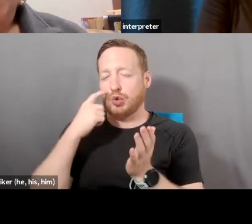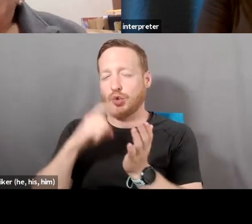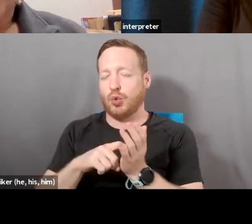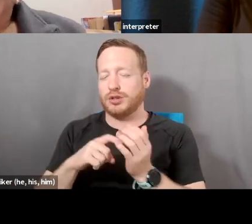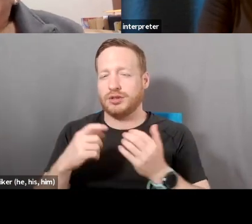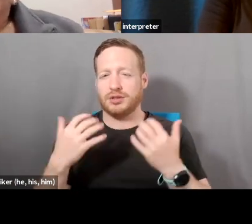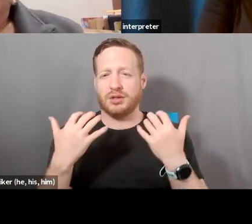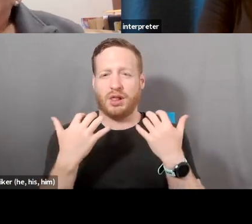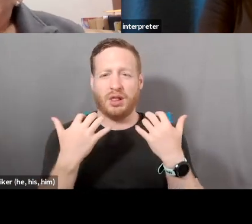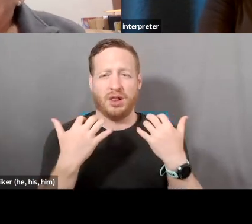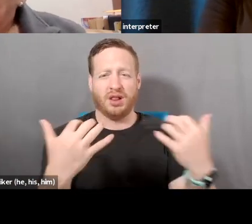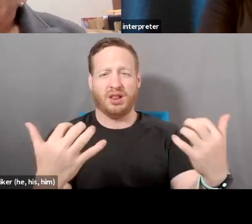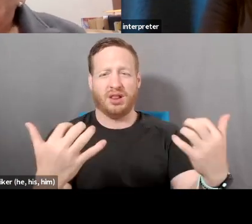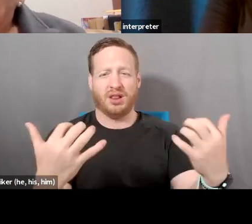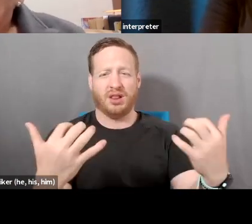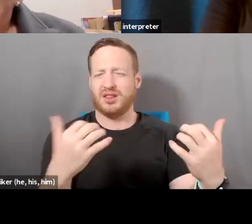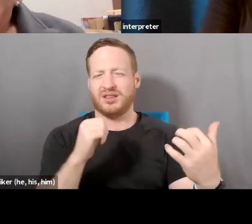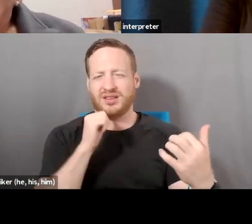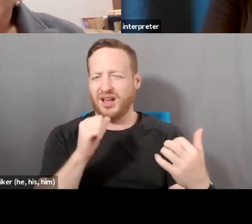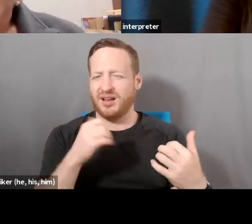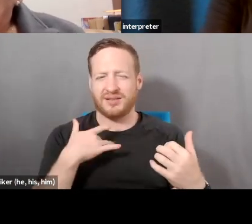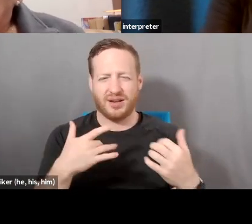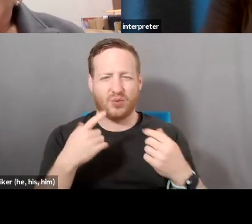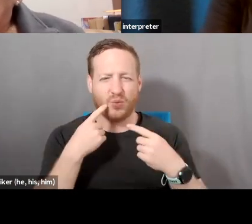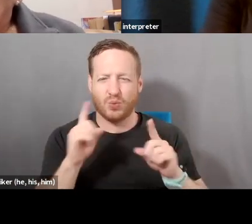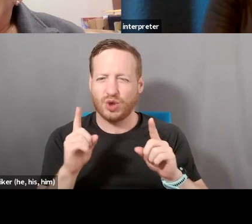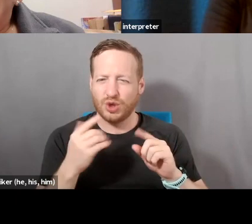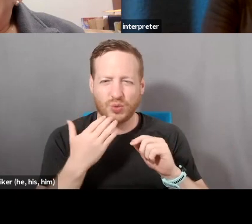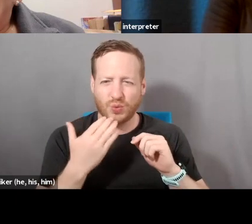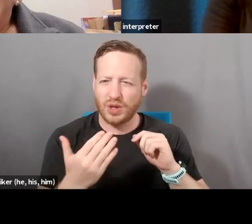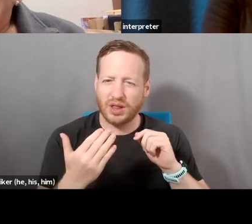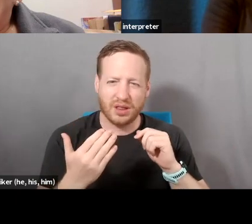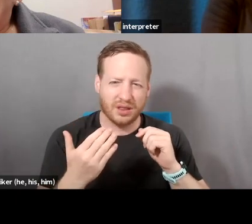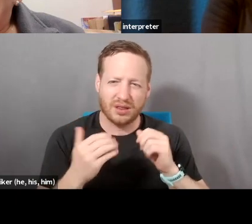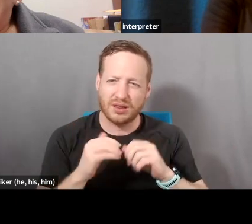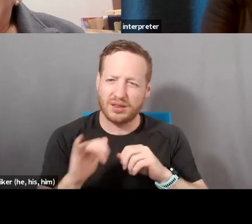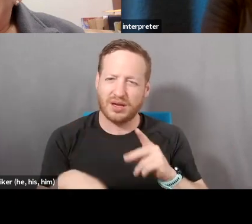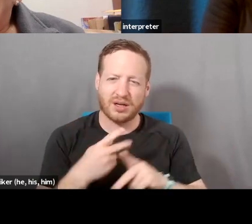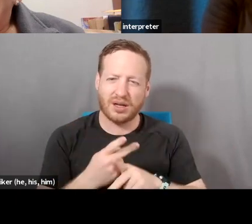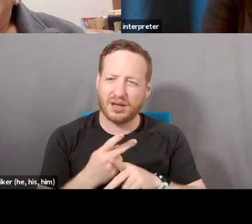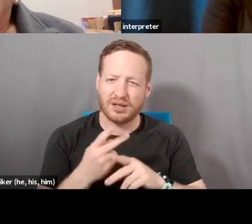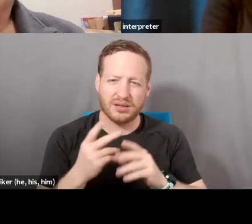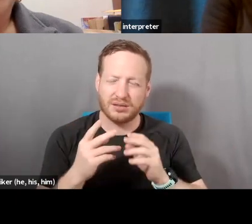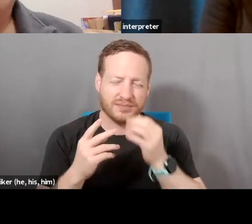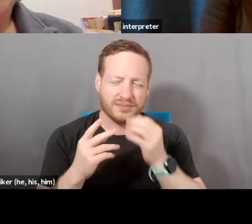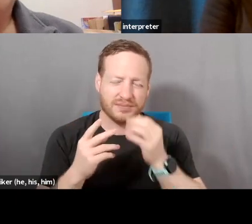open discussion. I've noticed that having tons of people there doesn't really work